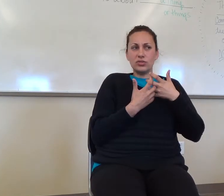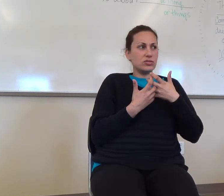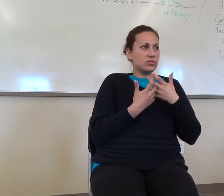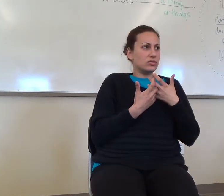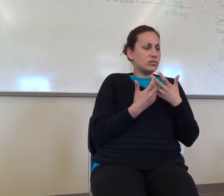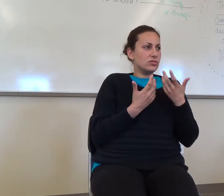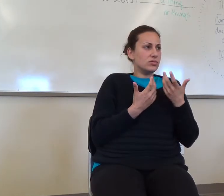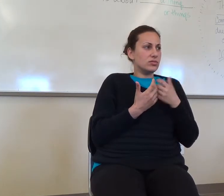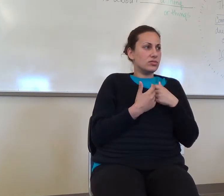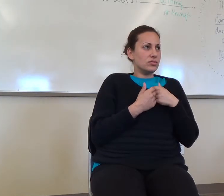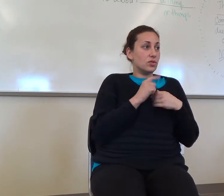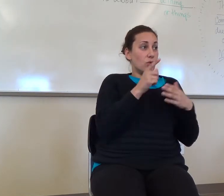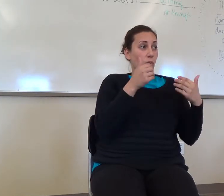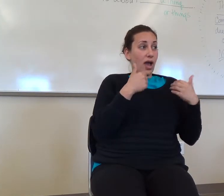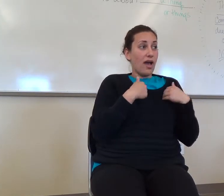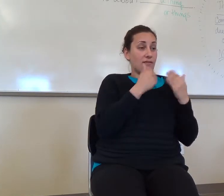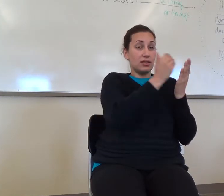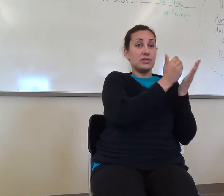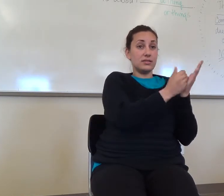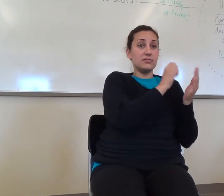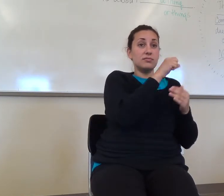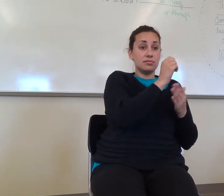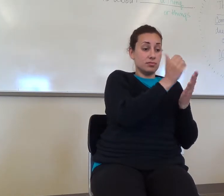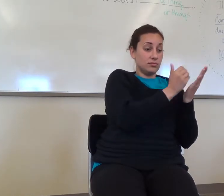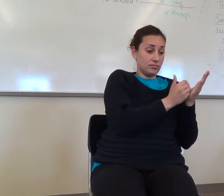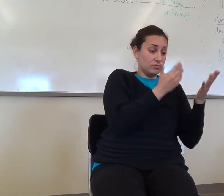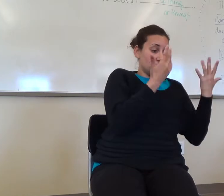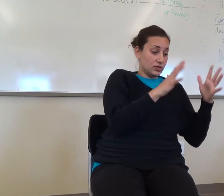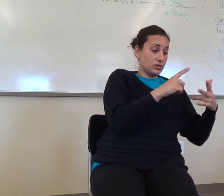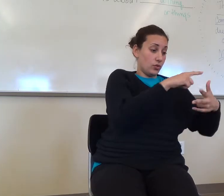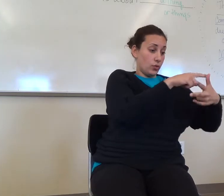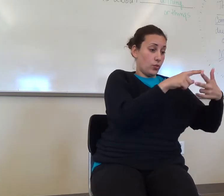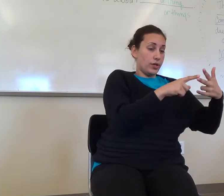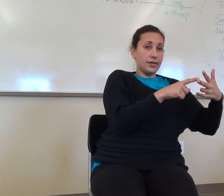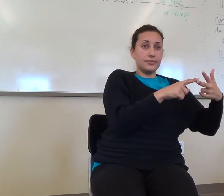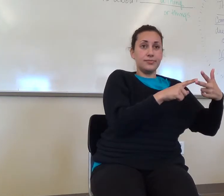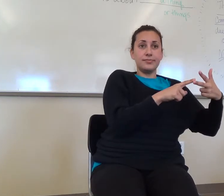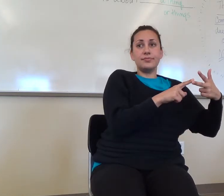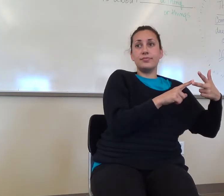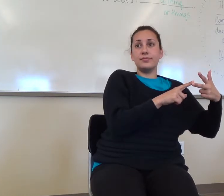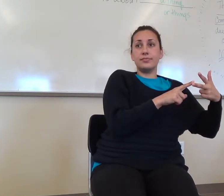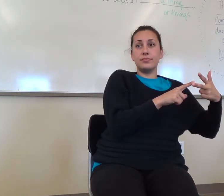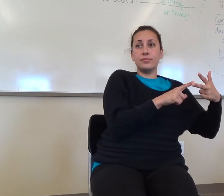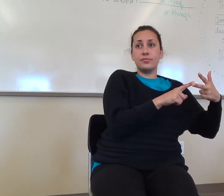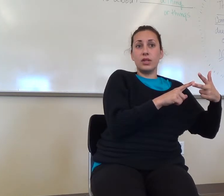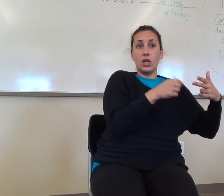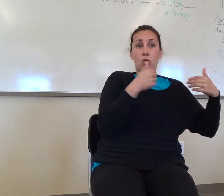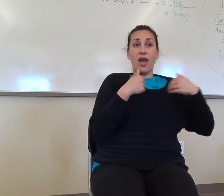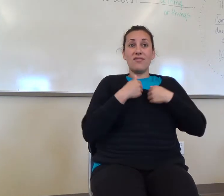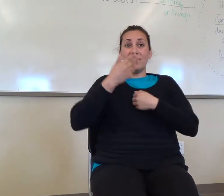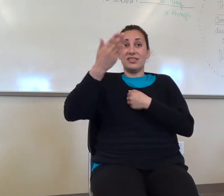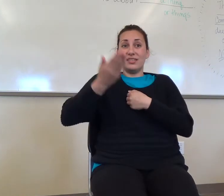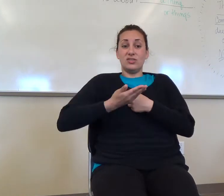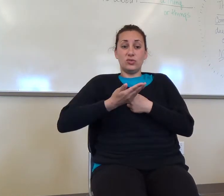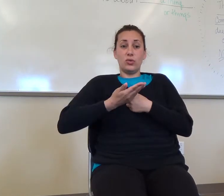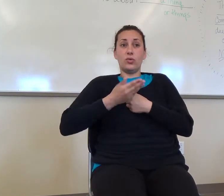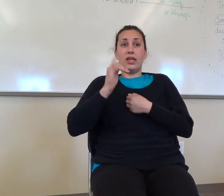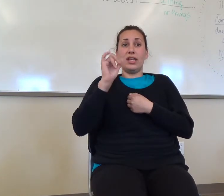If you have a list, if you've listed out the three things and you have some kind of introduction to them,